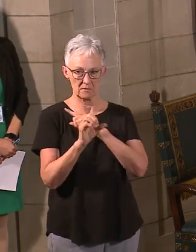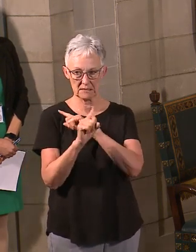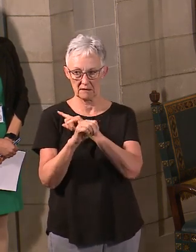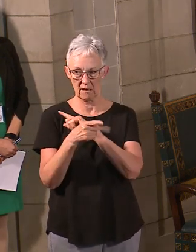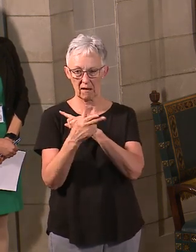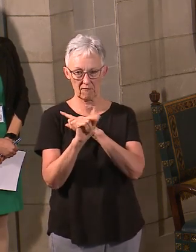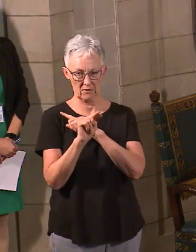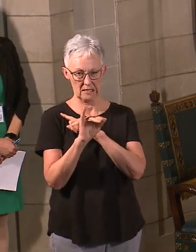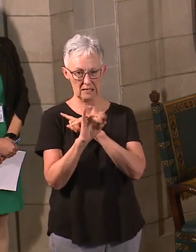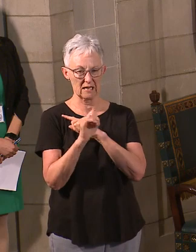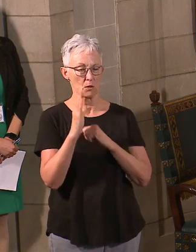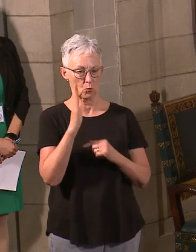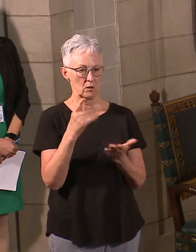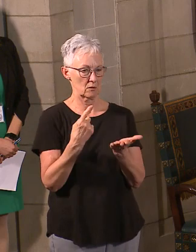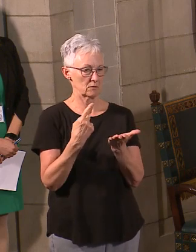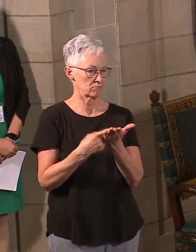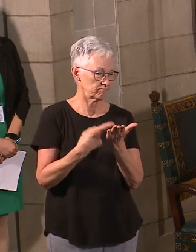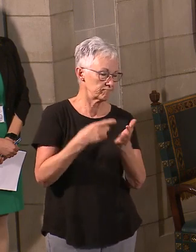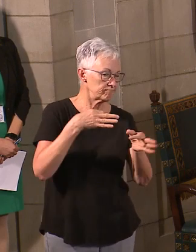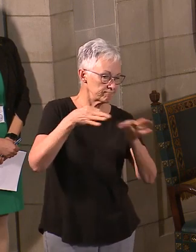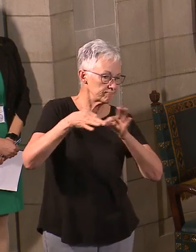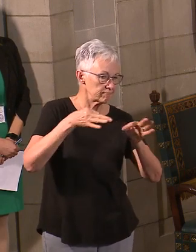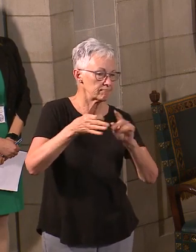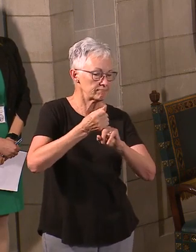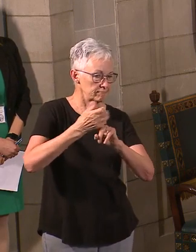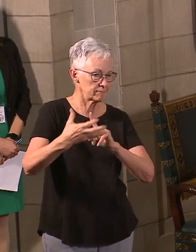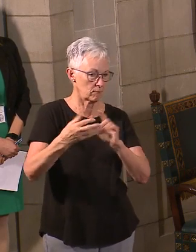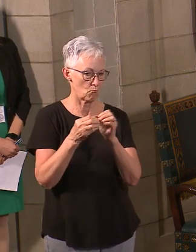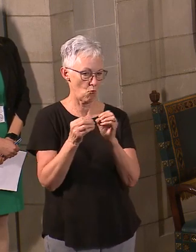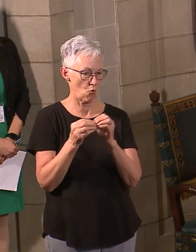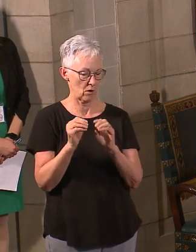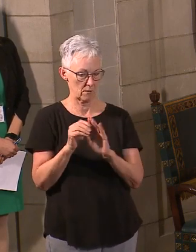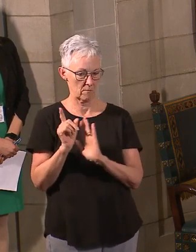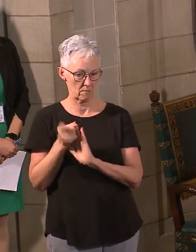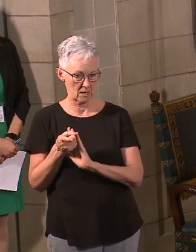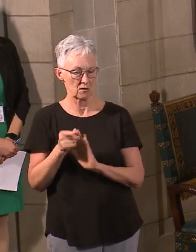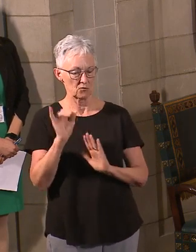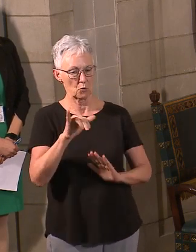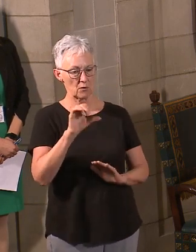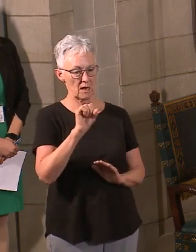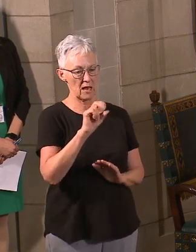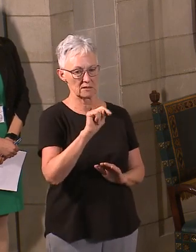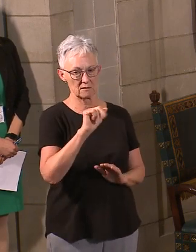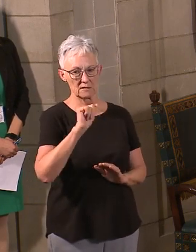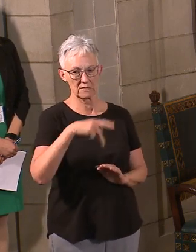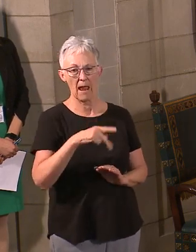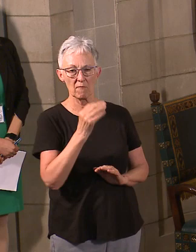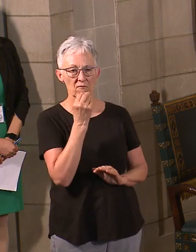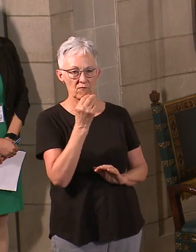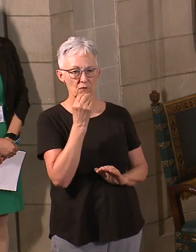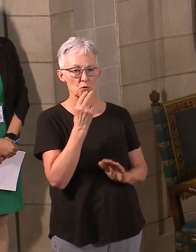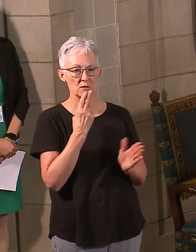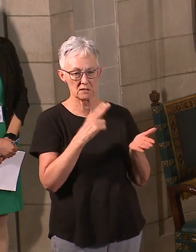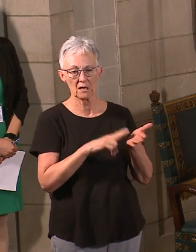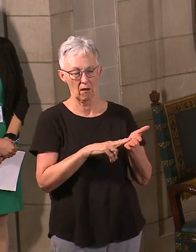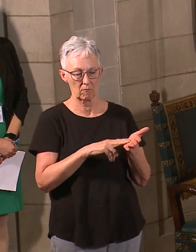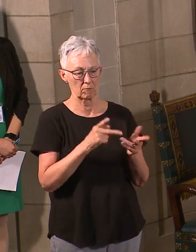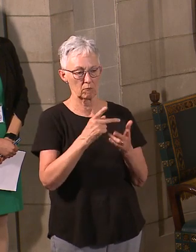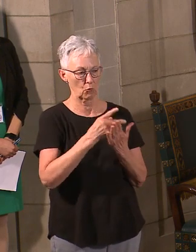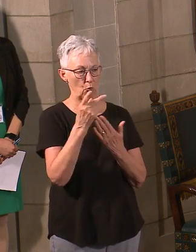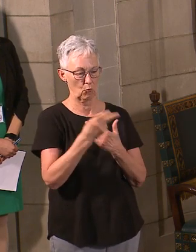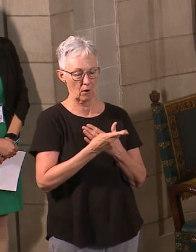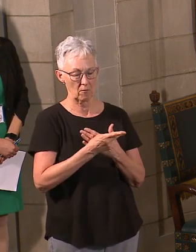the state is going to be taking further action on the SNAP benefits to be able to provide for folks who are on that program, to be able to help them out